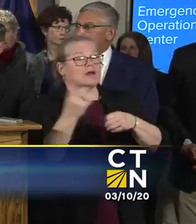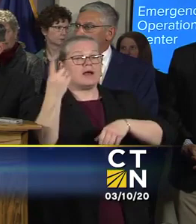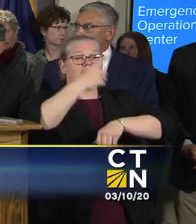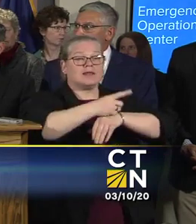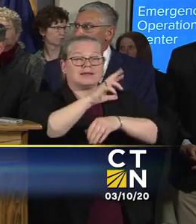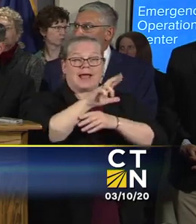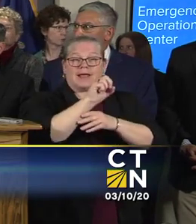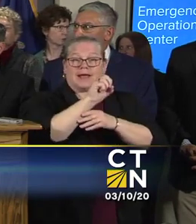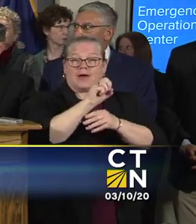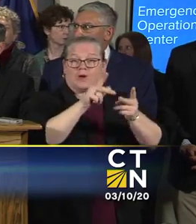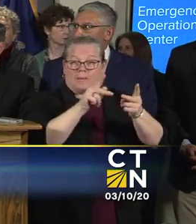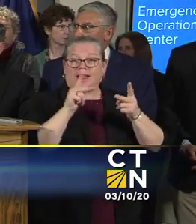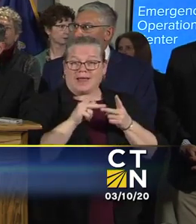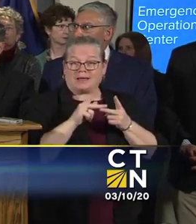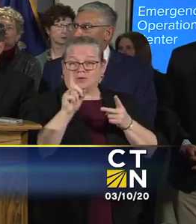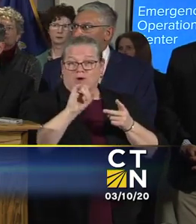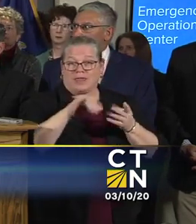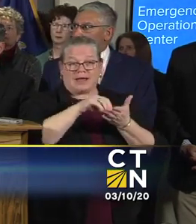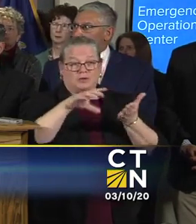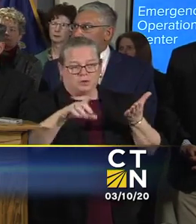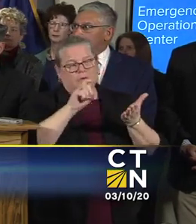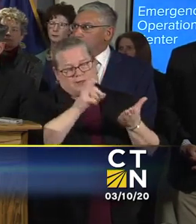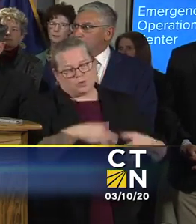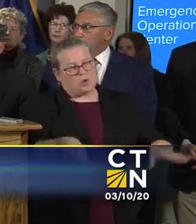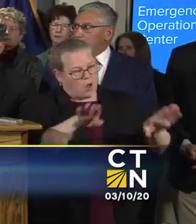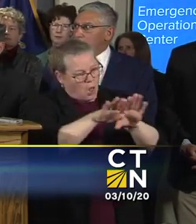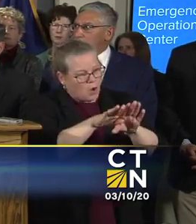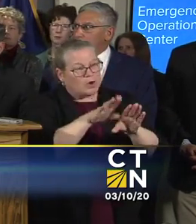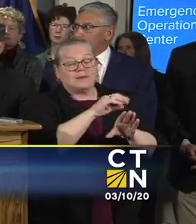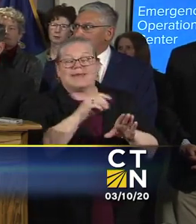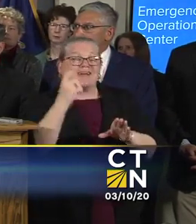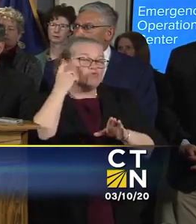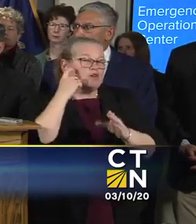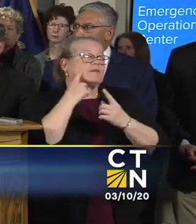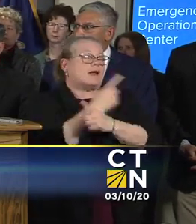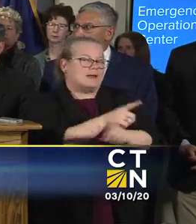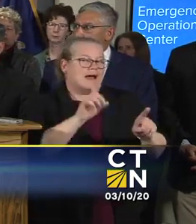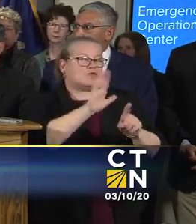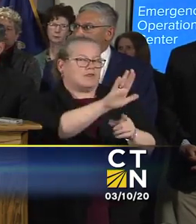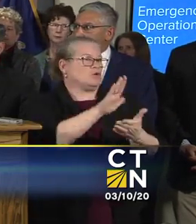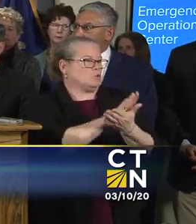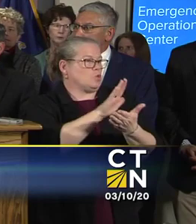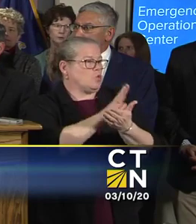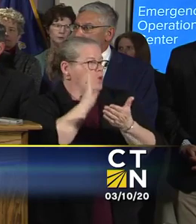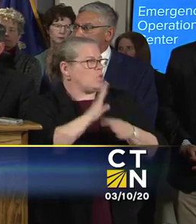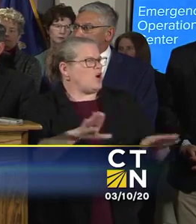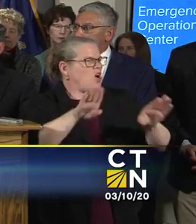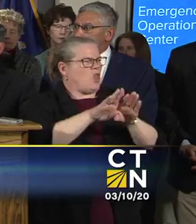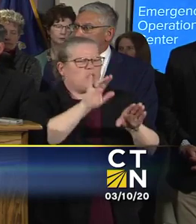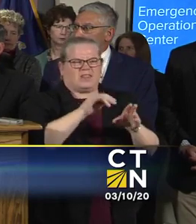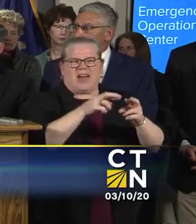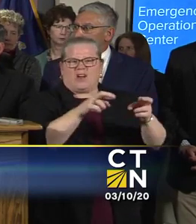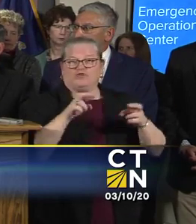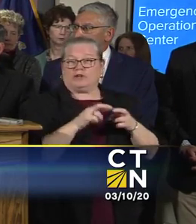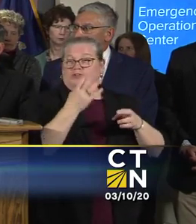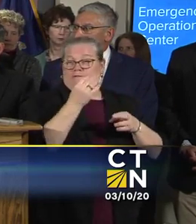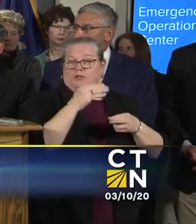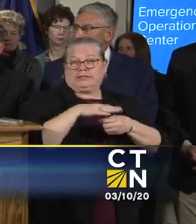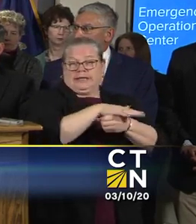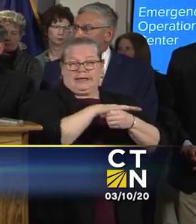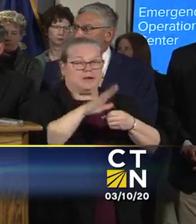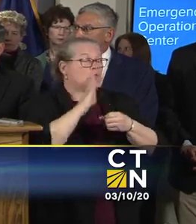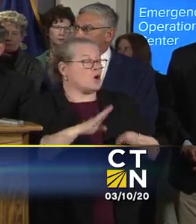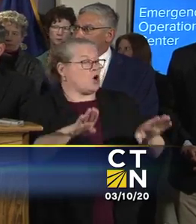facility there, and was recently announced they're going to be, you know, pausing the school system as well throughout that region, Region